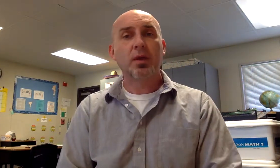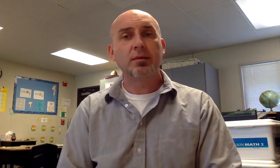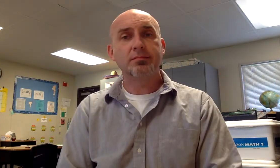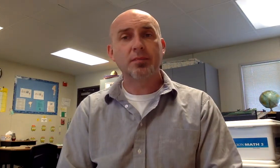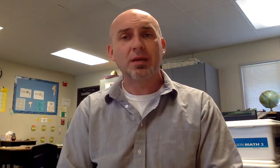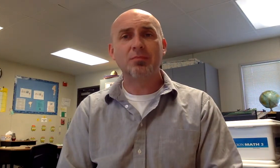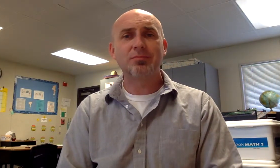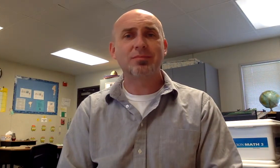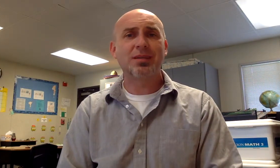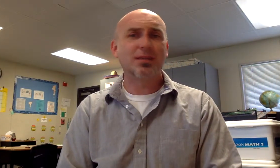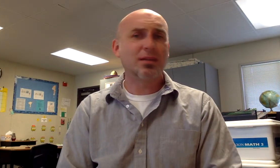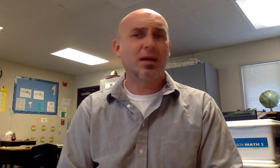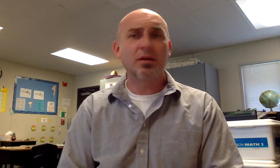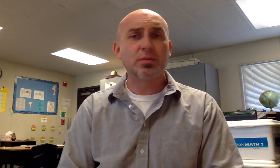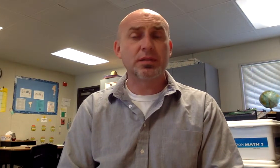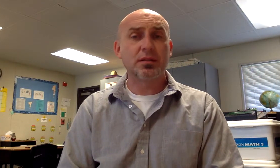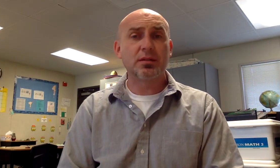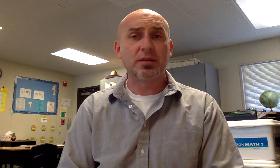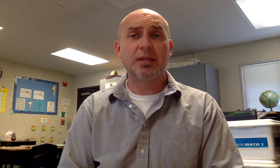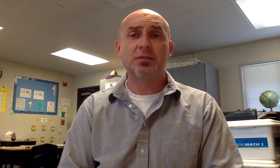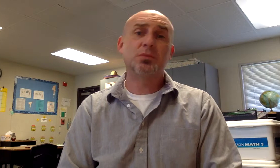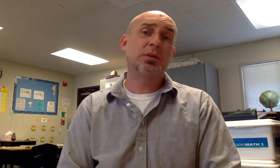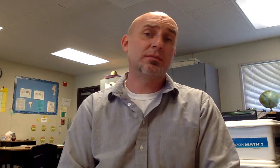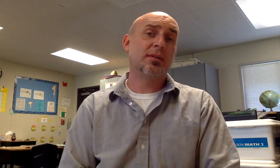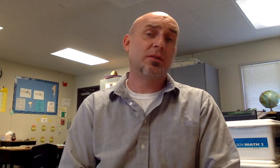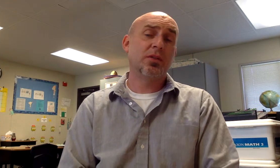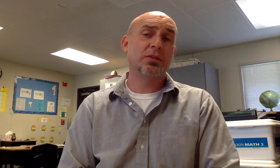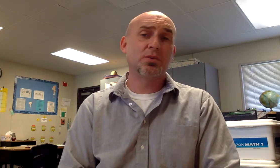Okay, not 100% clear answers, but not all things are 100%